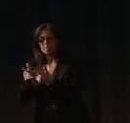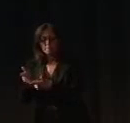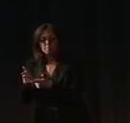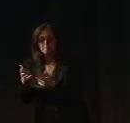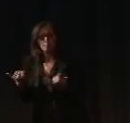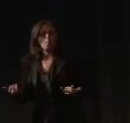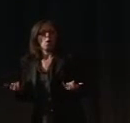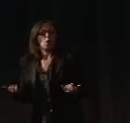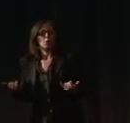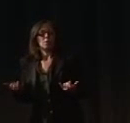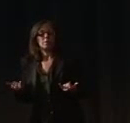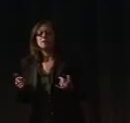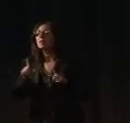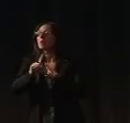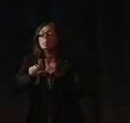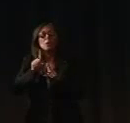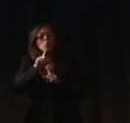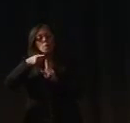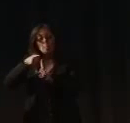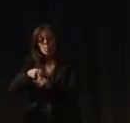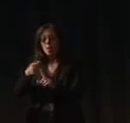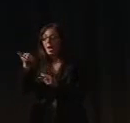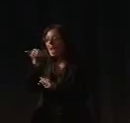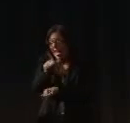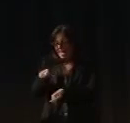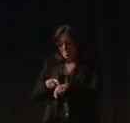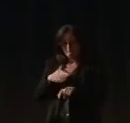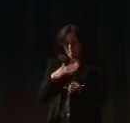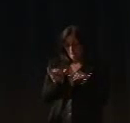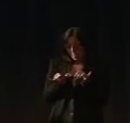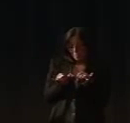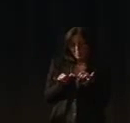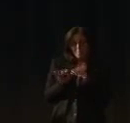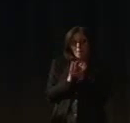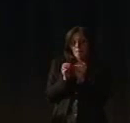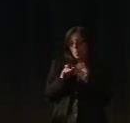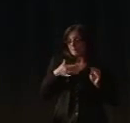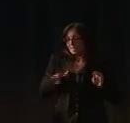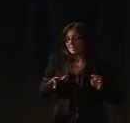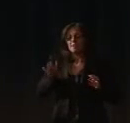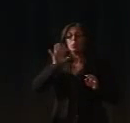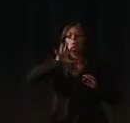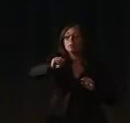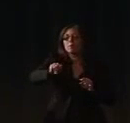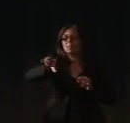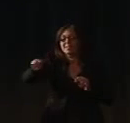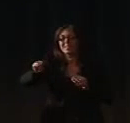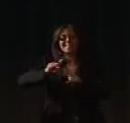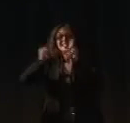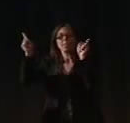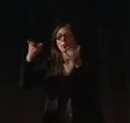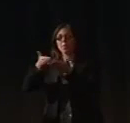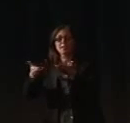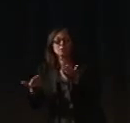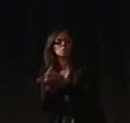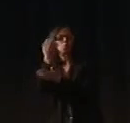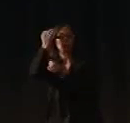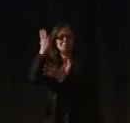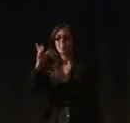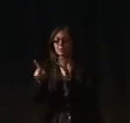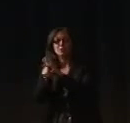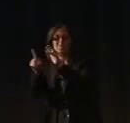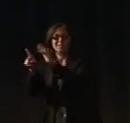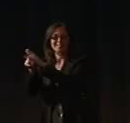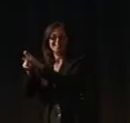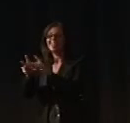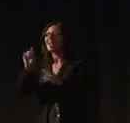you make in your sensitivity instrument captures other features of the world. So in that sense, the distinction between art and science is